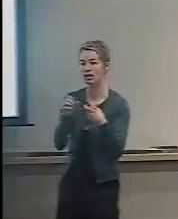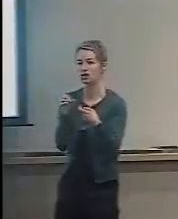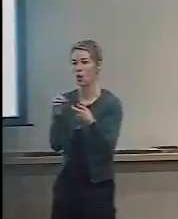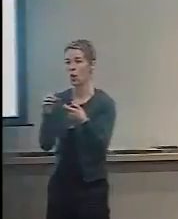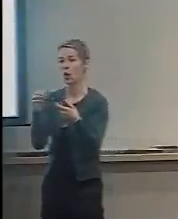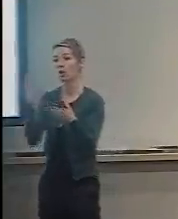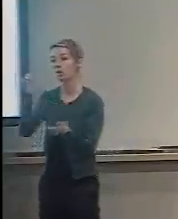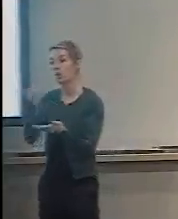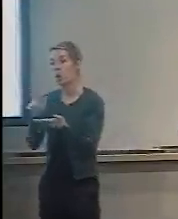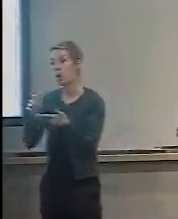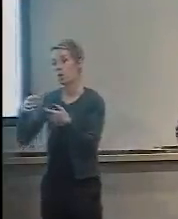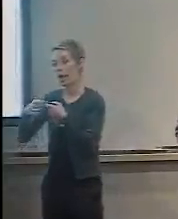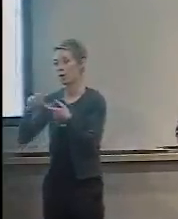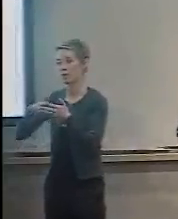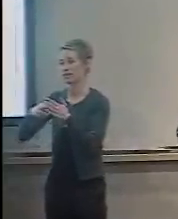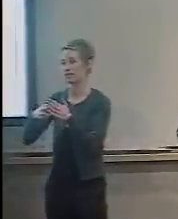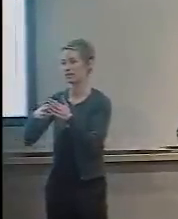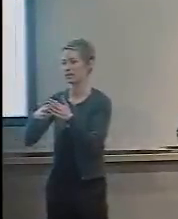it.